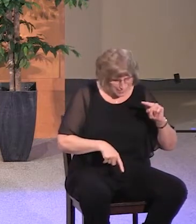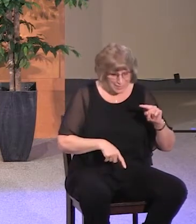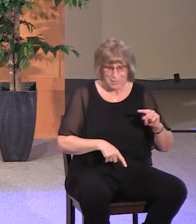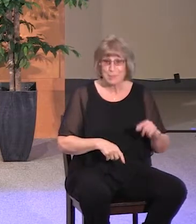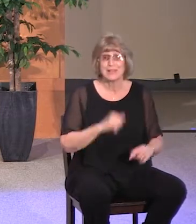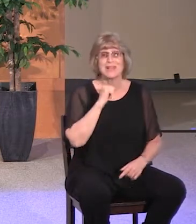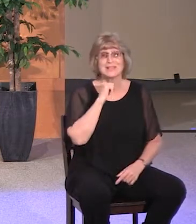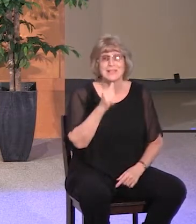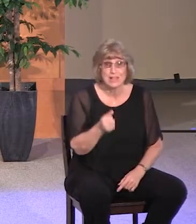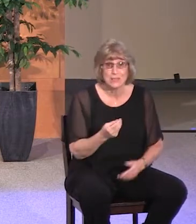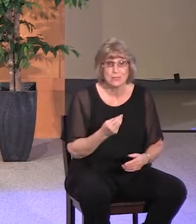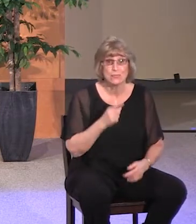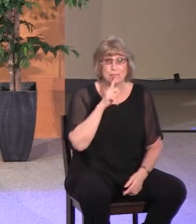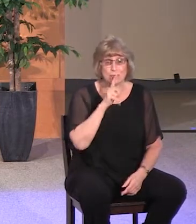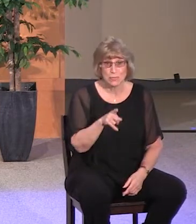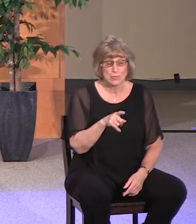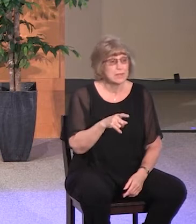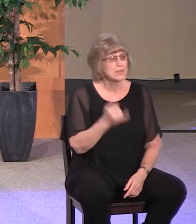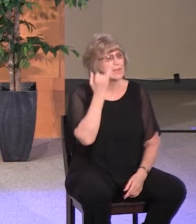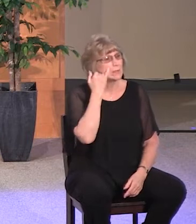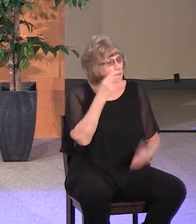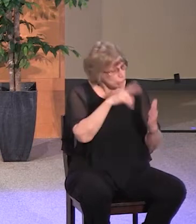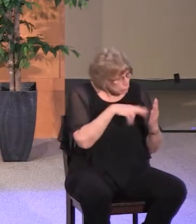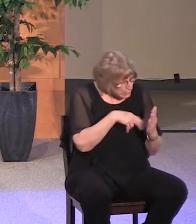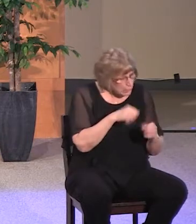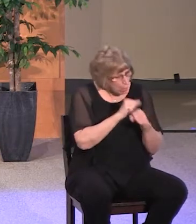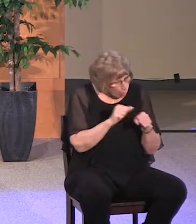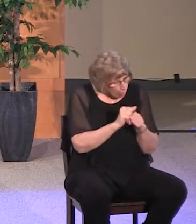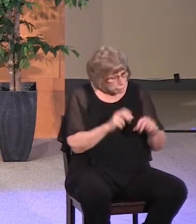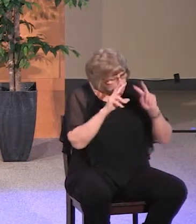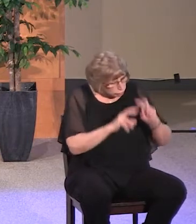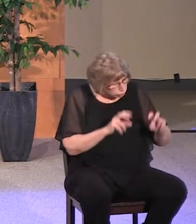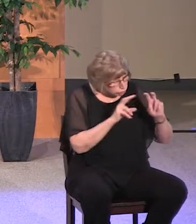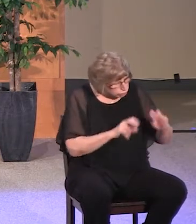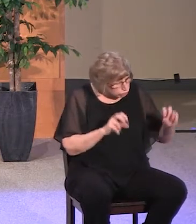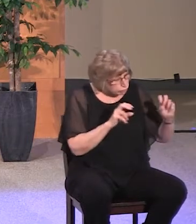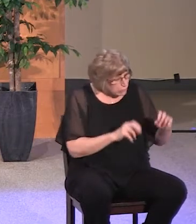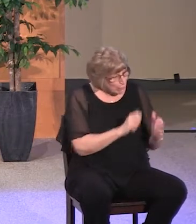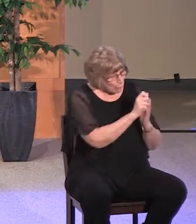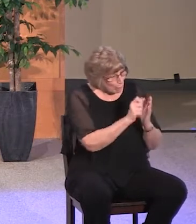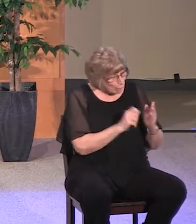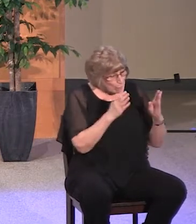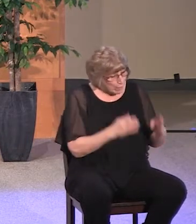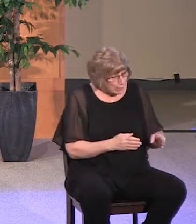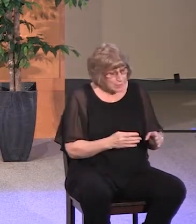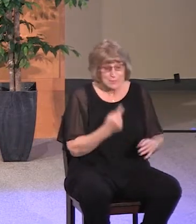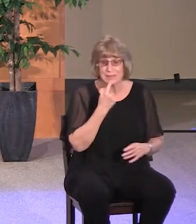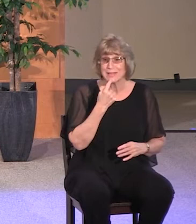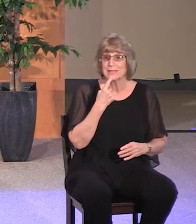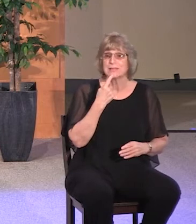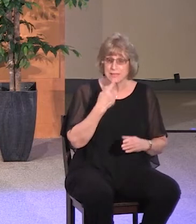When we do the reading and we do some work, Ernest Holmes clarifies this for us. He says, here is another of those